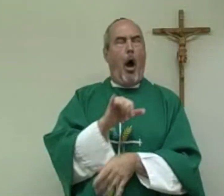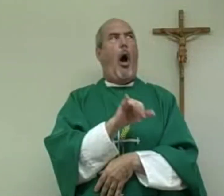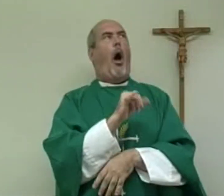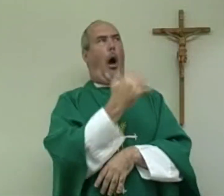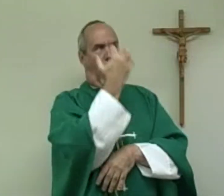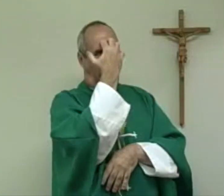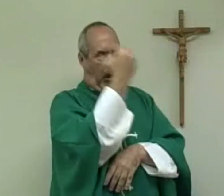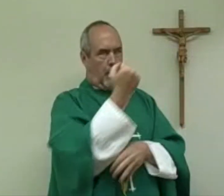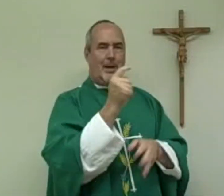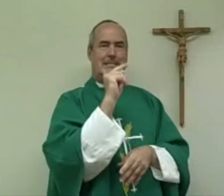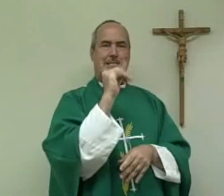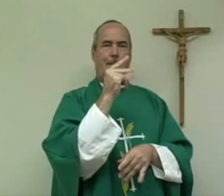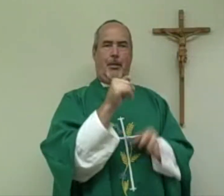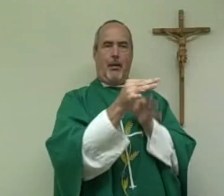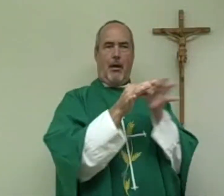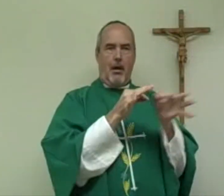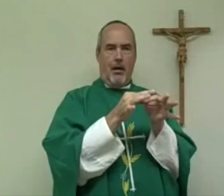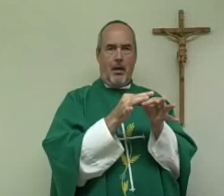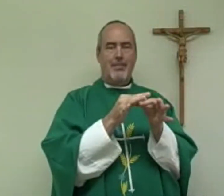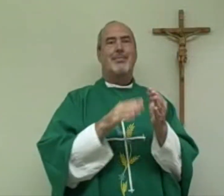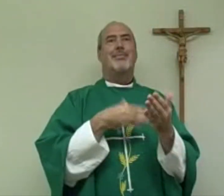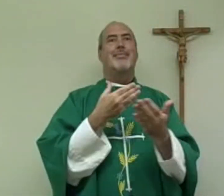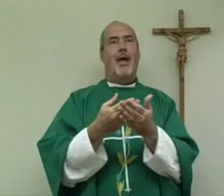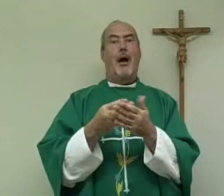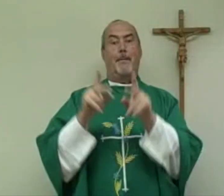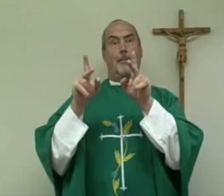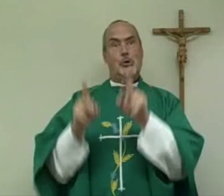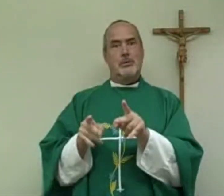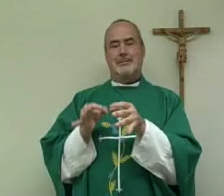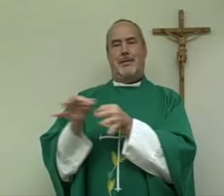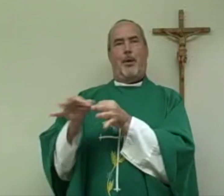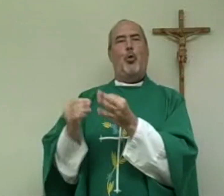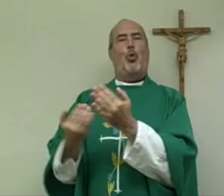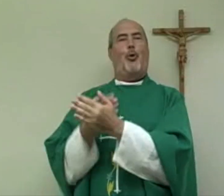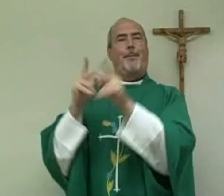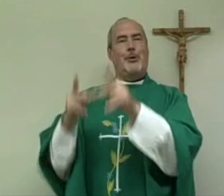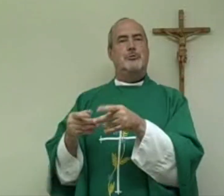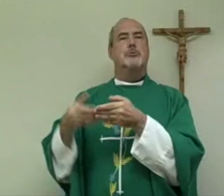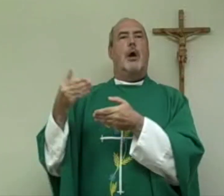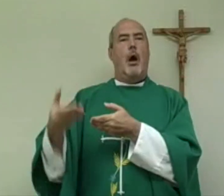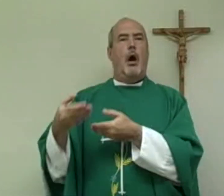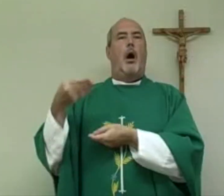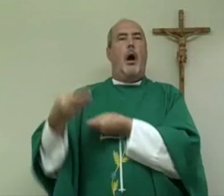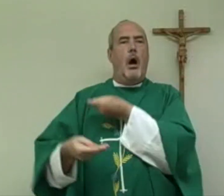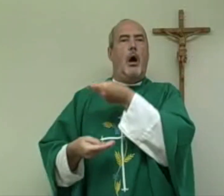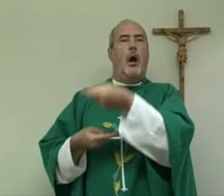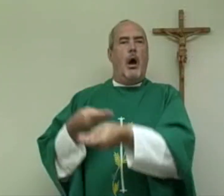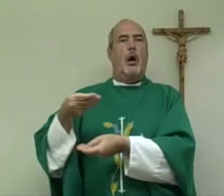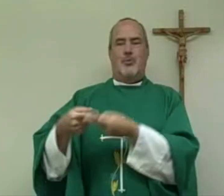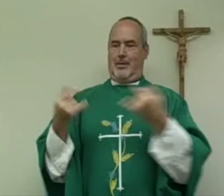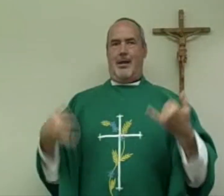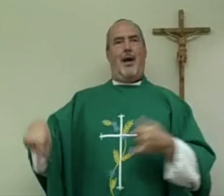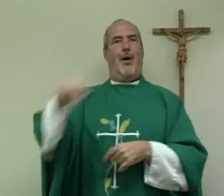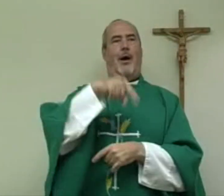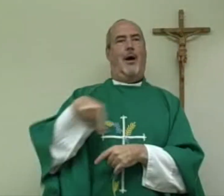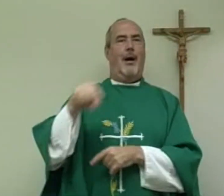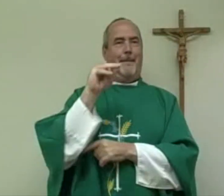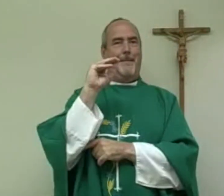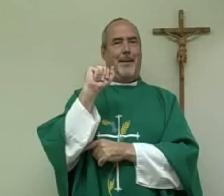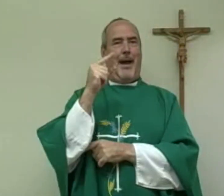he made sure that people understood what Paul's meaning was in that letter. So then those people explained it to further